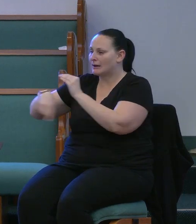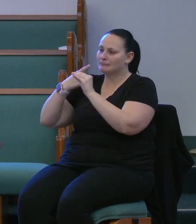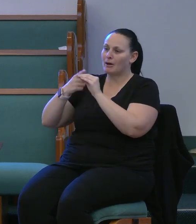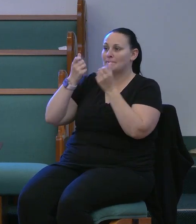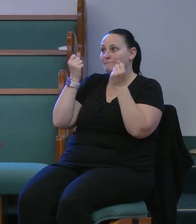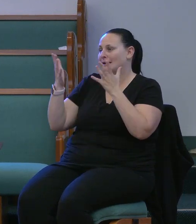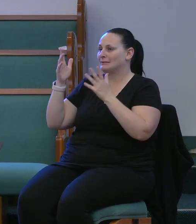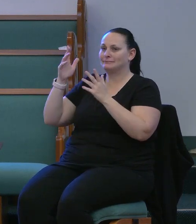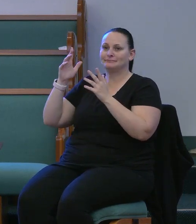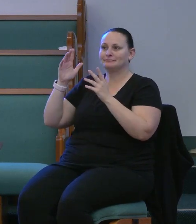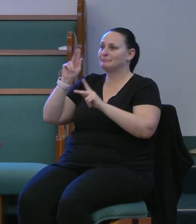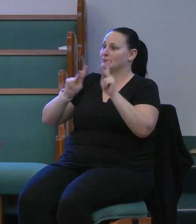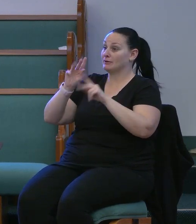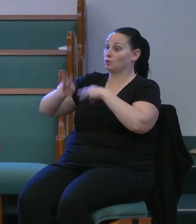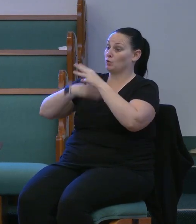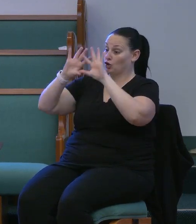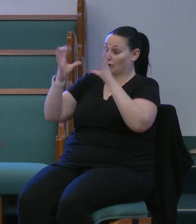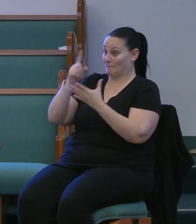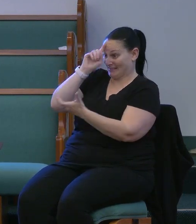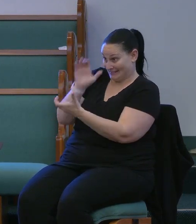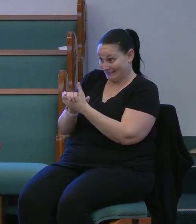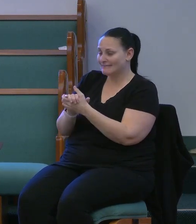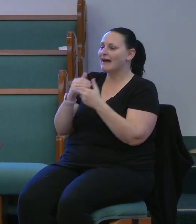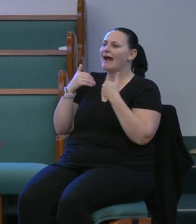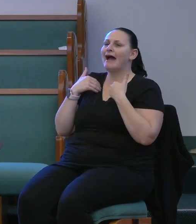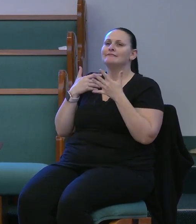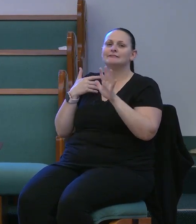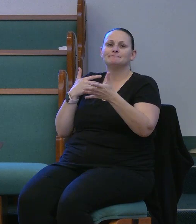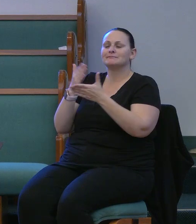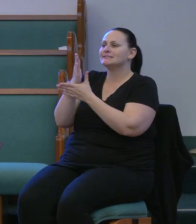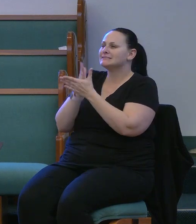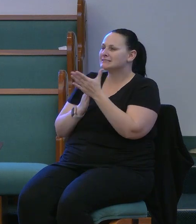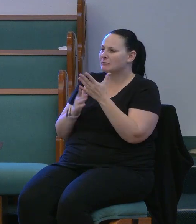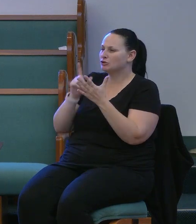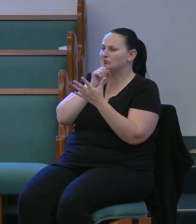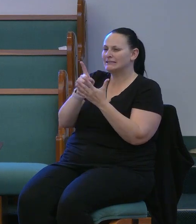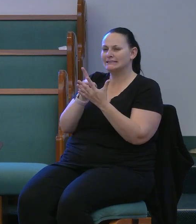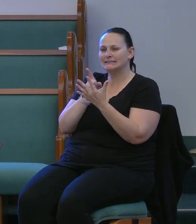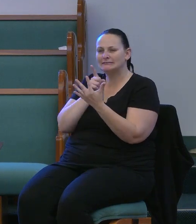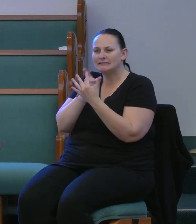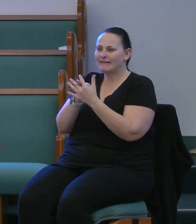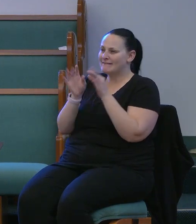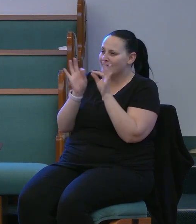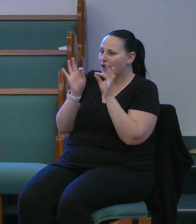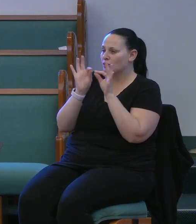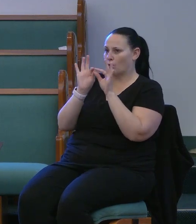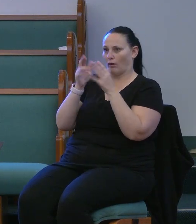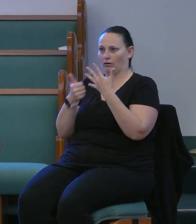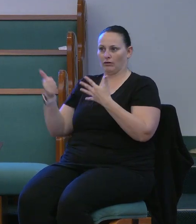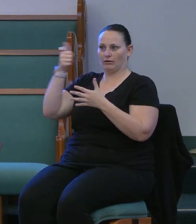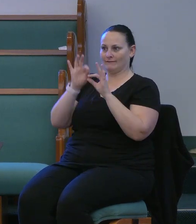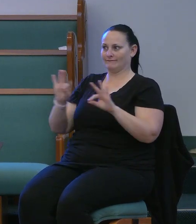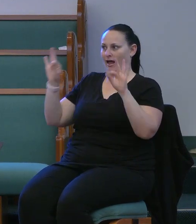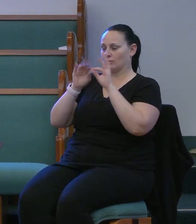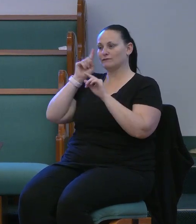in the world believe that there is some intrinsic value, some worth in many different